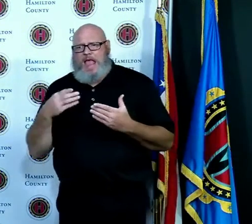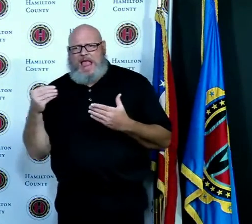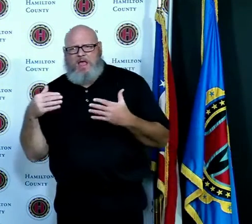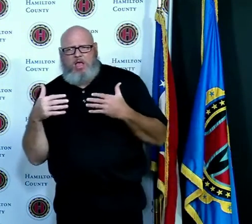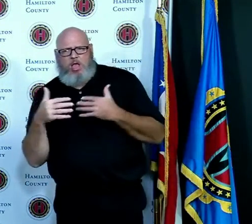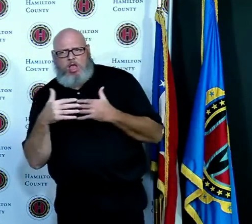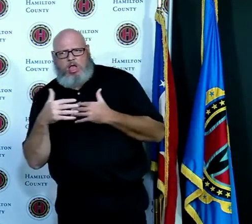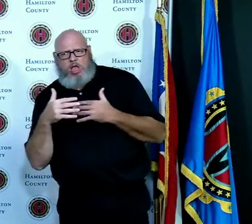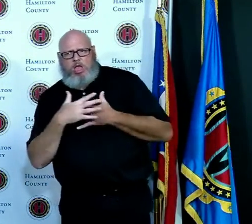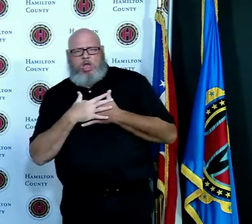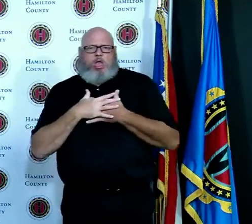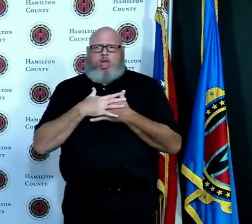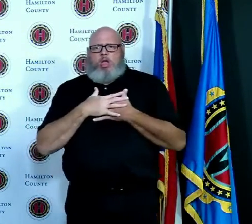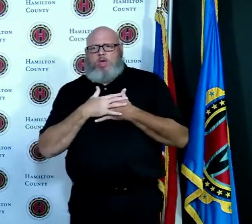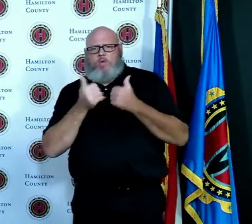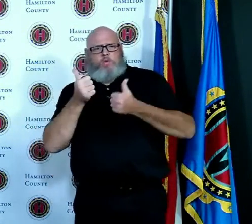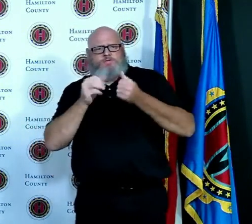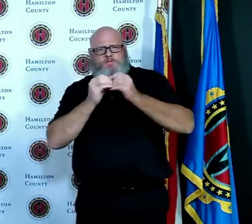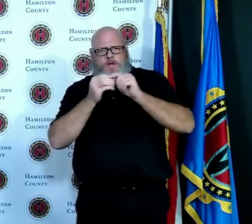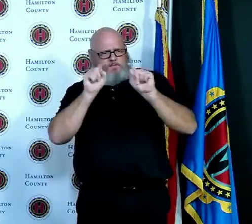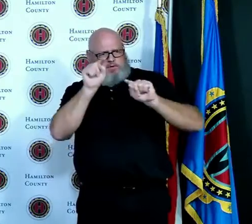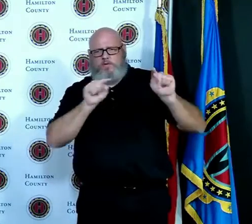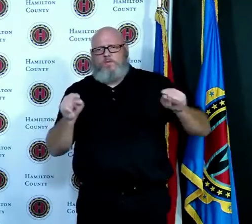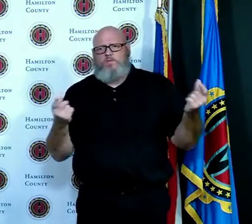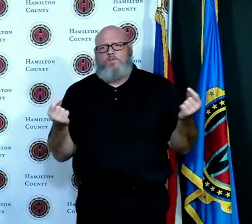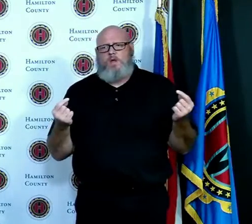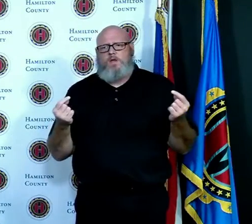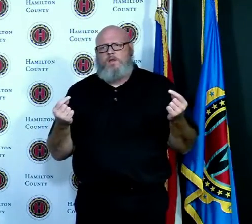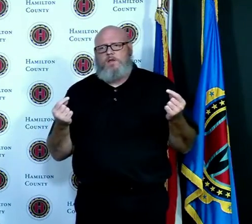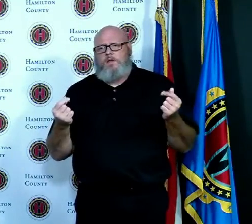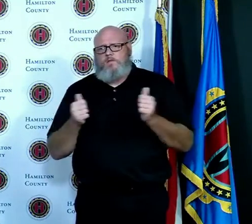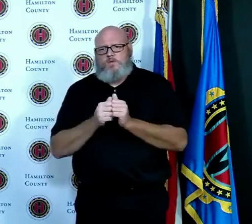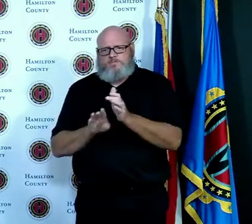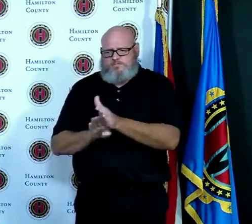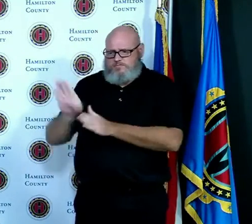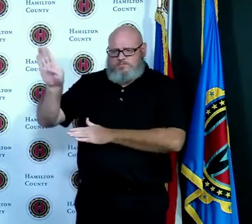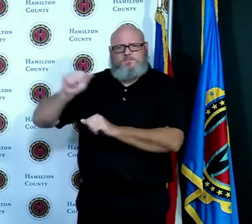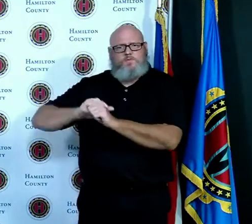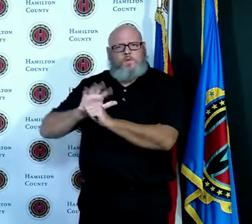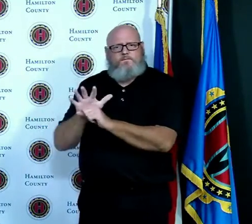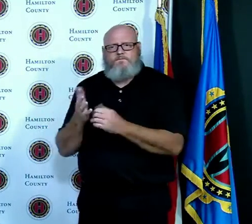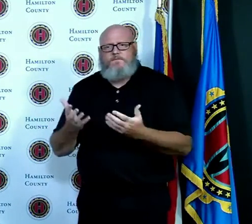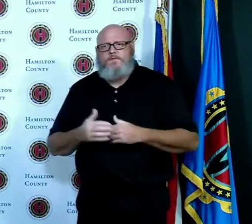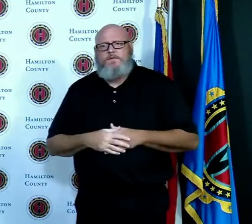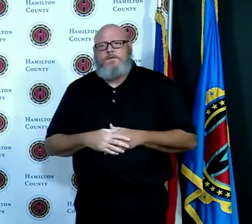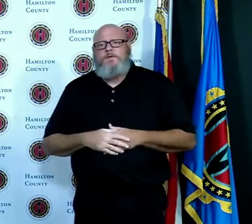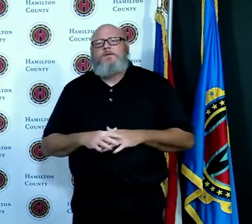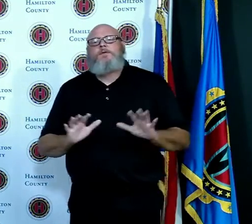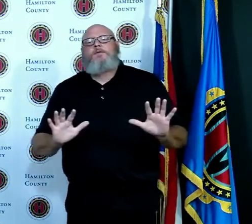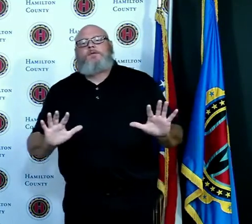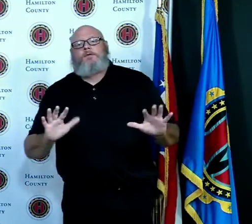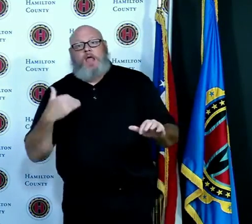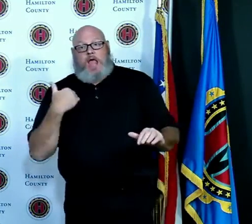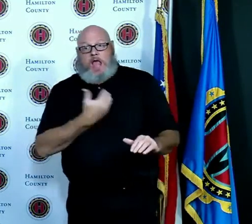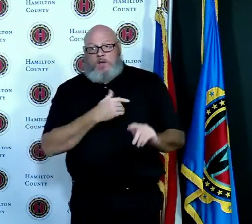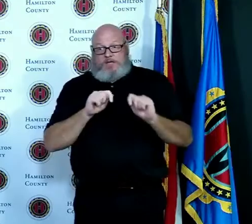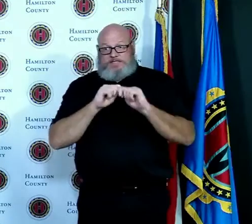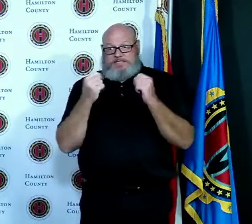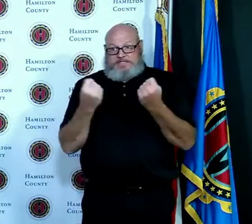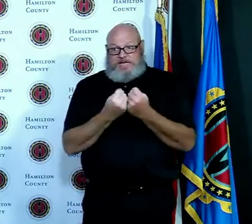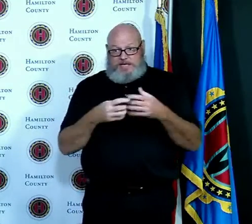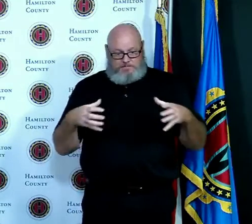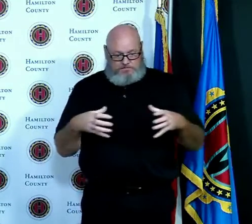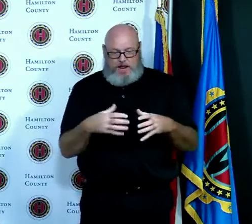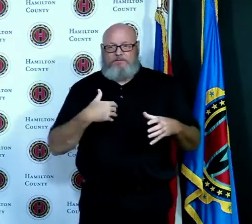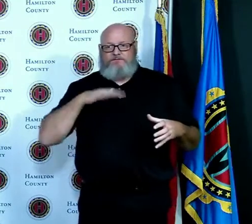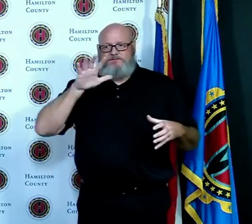are we getting there? So currently we have approximately 55 contact tracers employed. We are increasing that